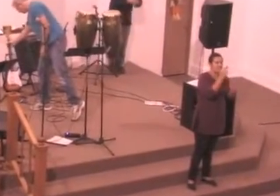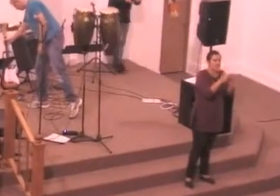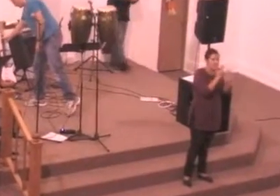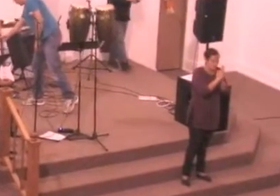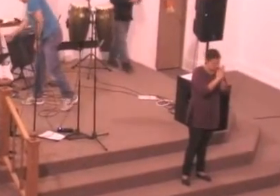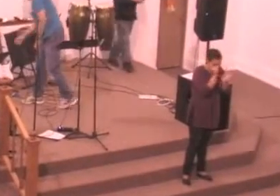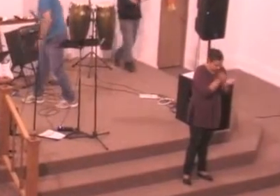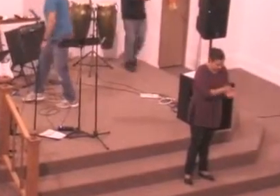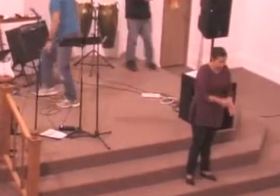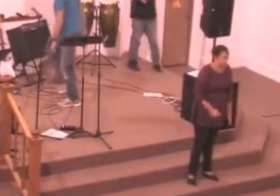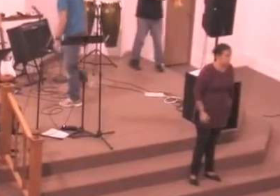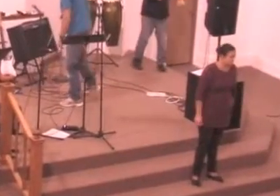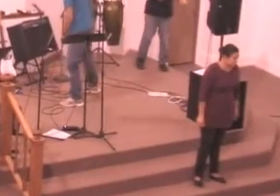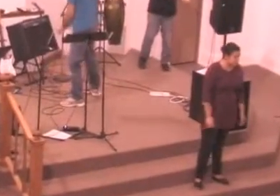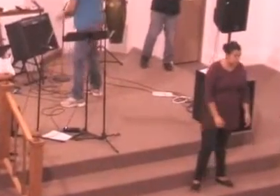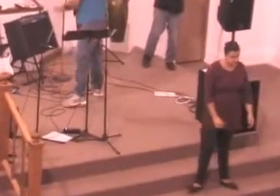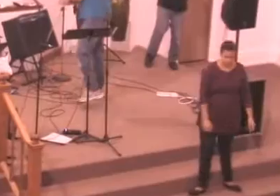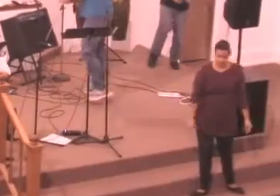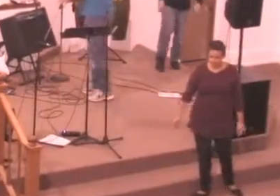on.